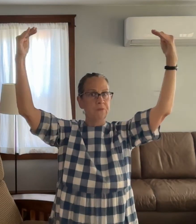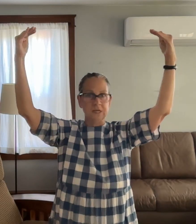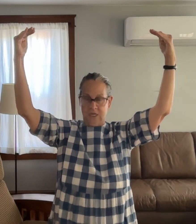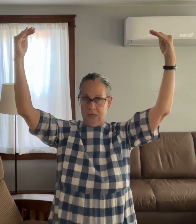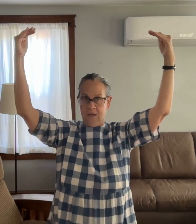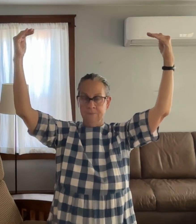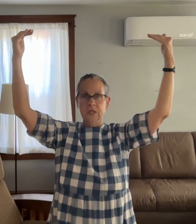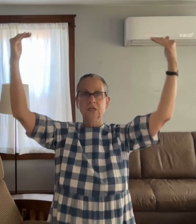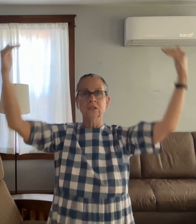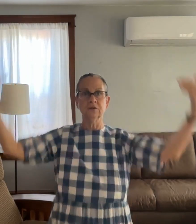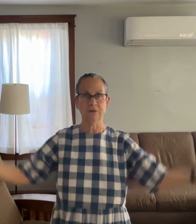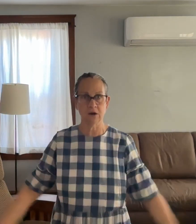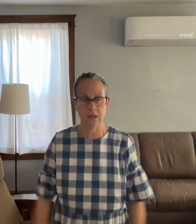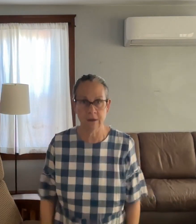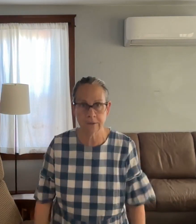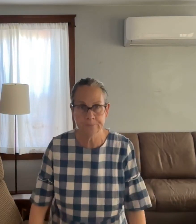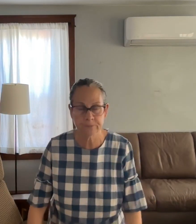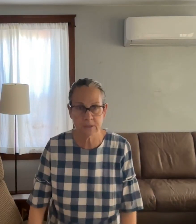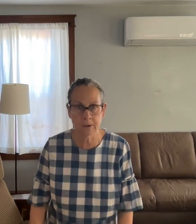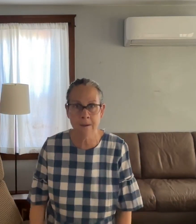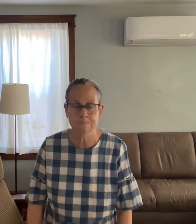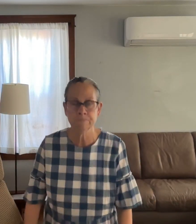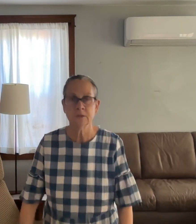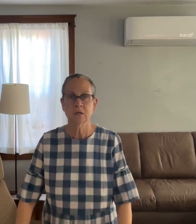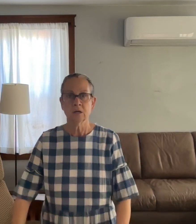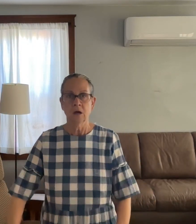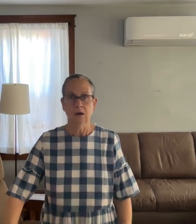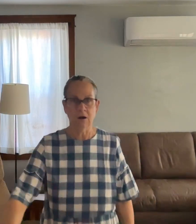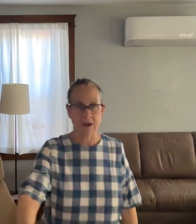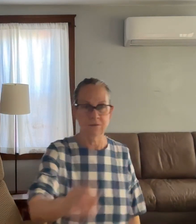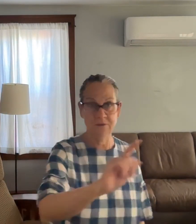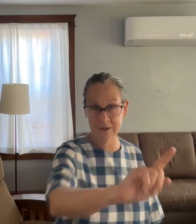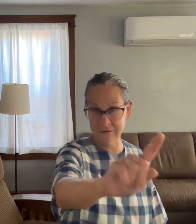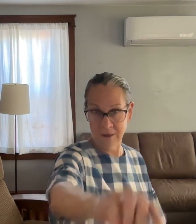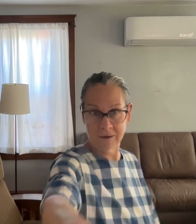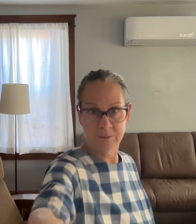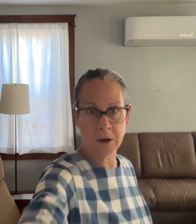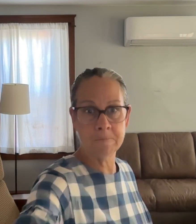again till the very end. Okay? All right. That's the last part.